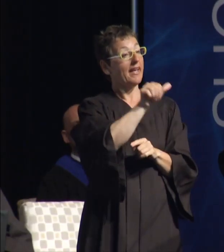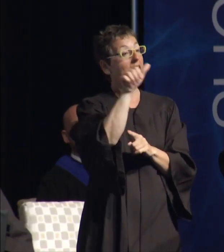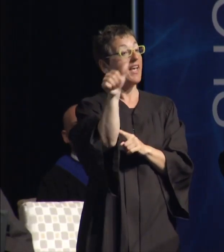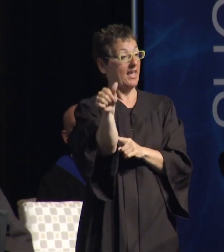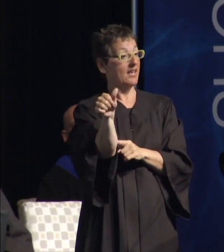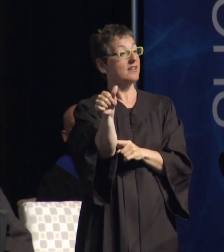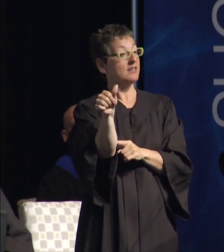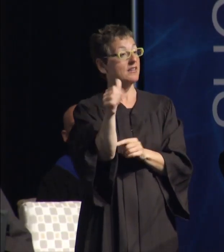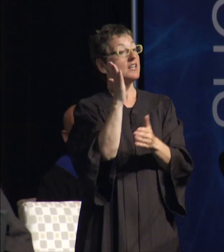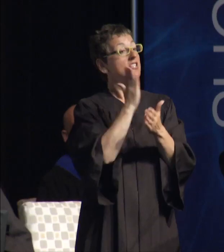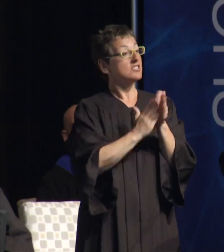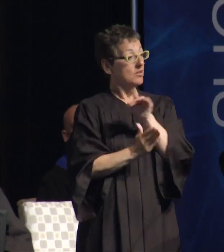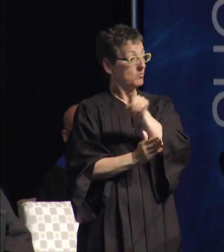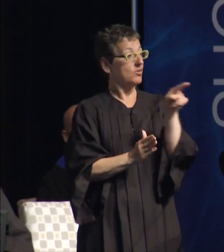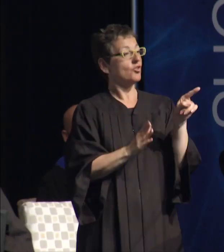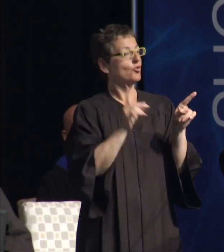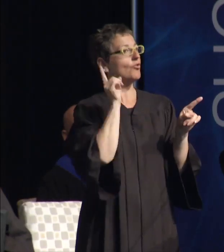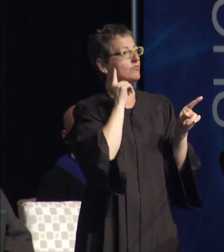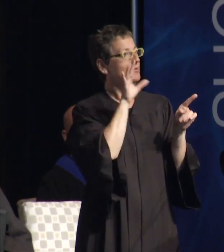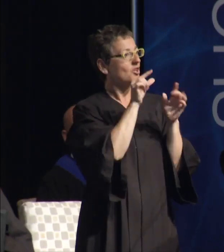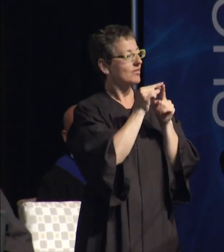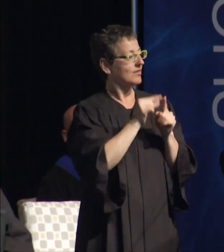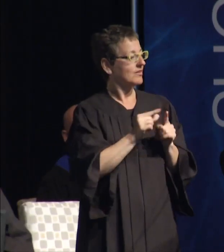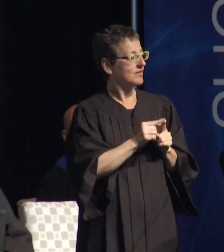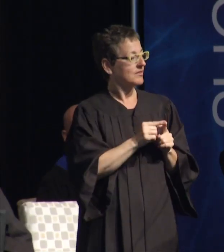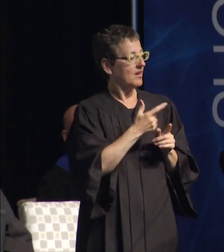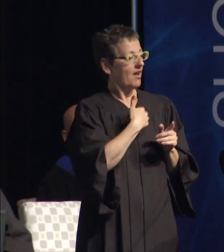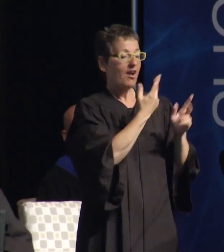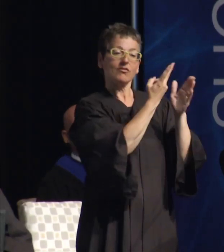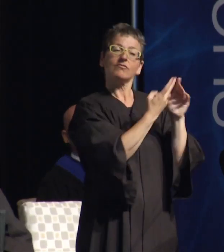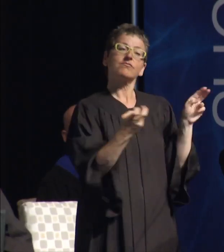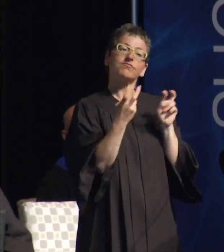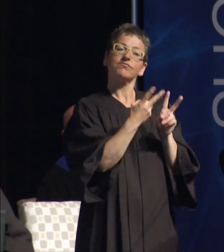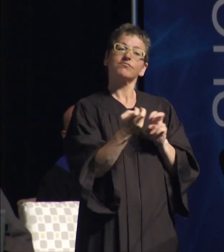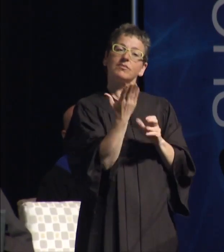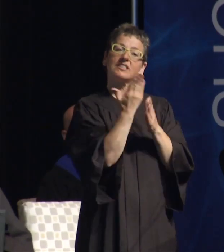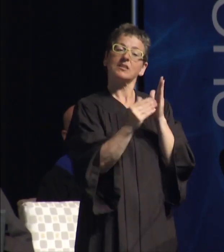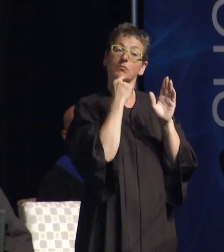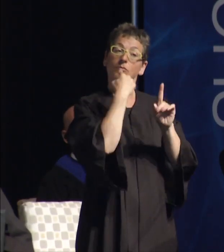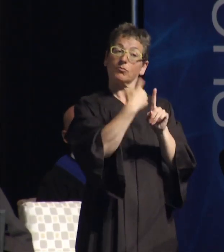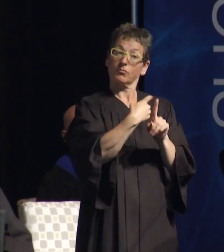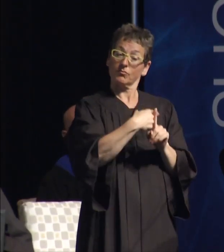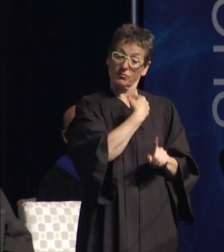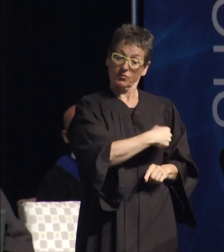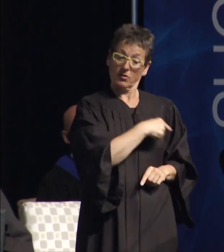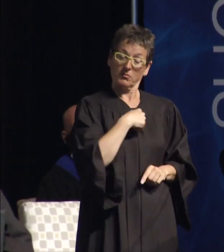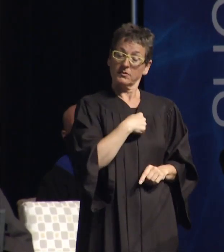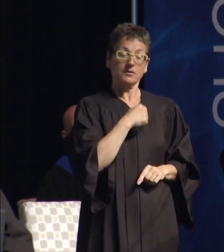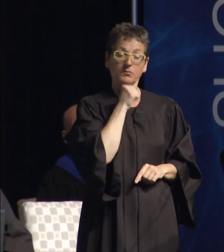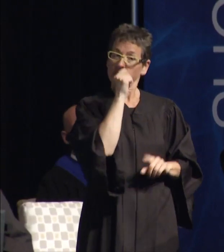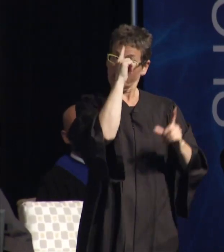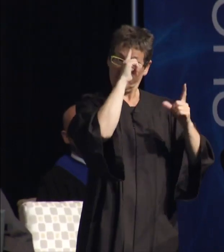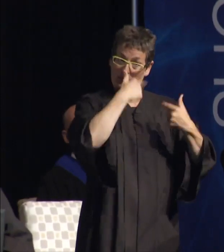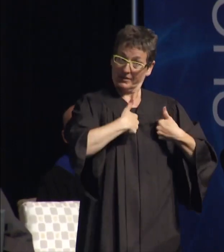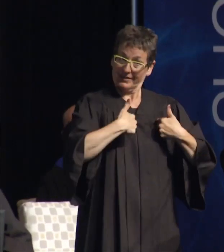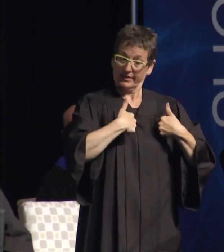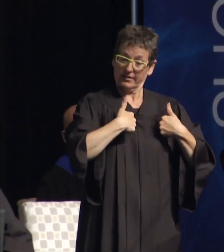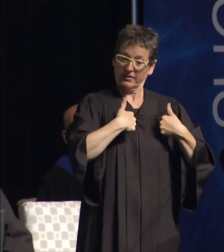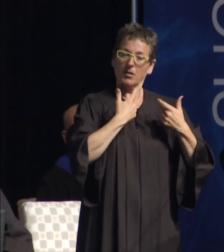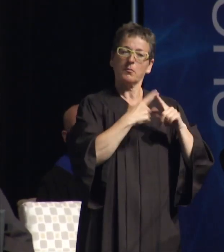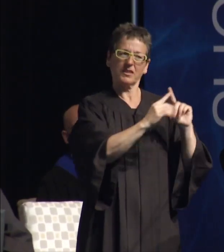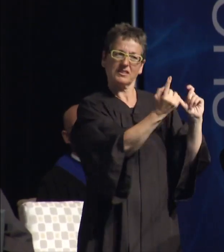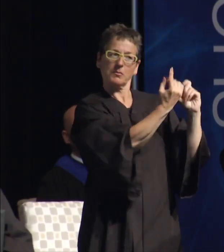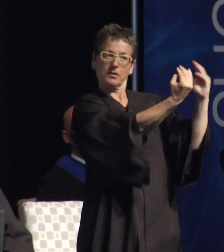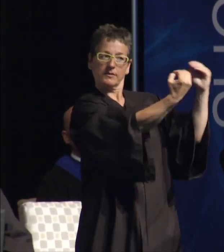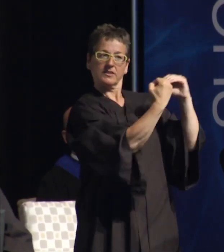Some of you may recognize this. I've adopted the above promises. They're not for me to own, but I pass them along because they've been taught to me